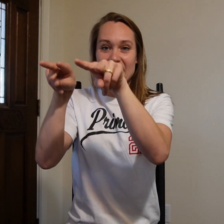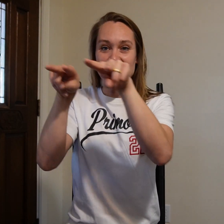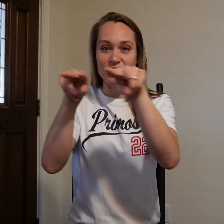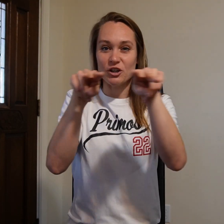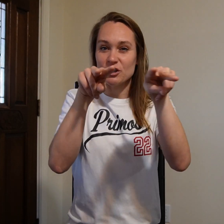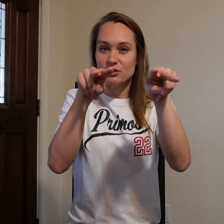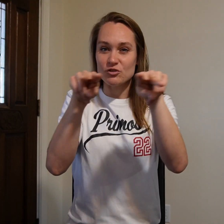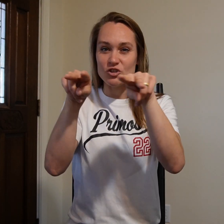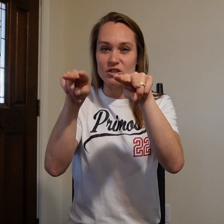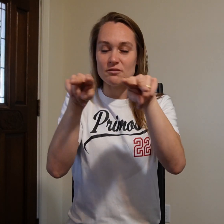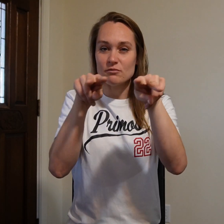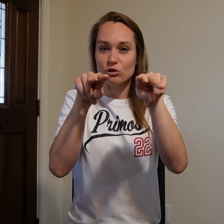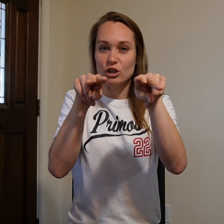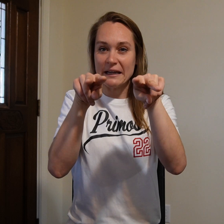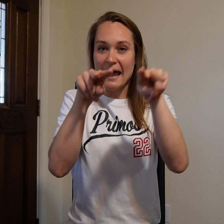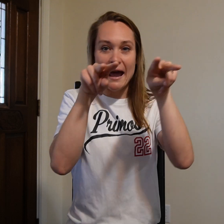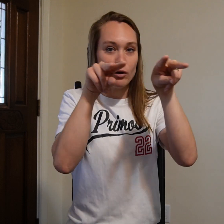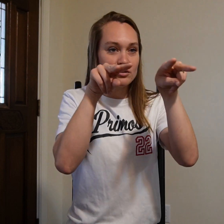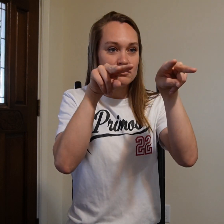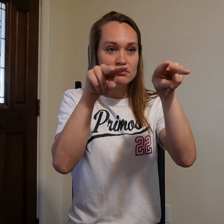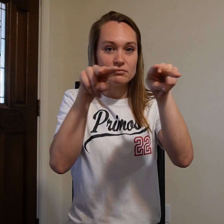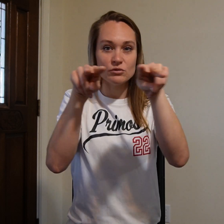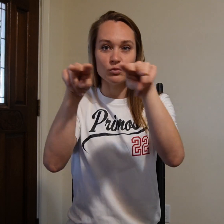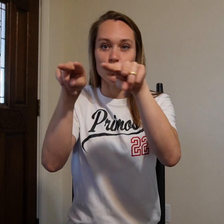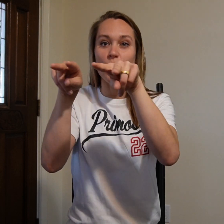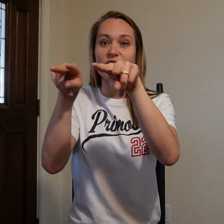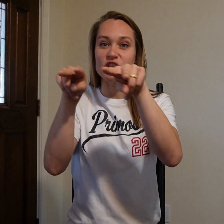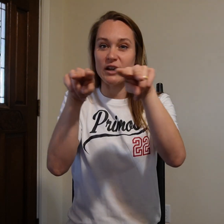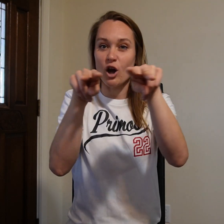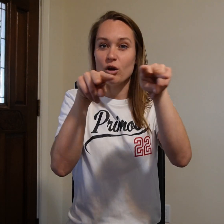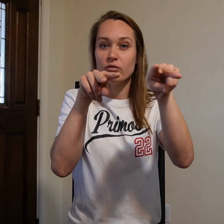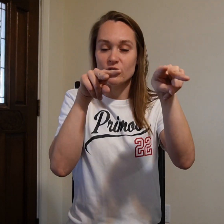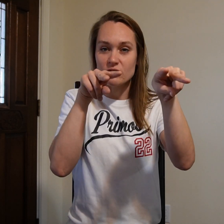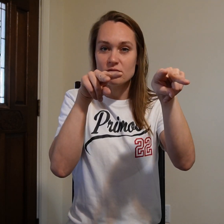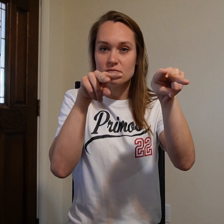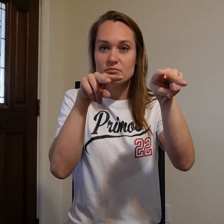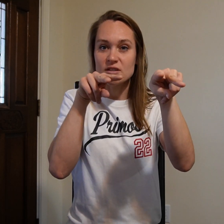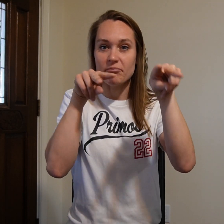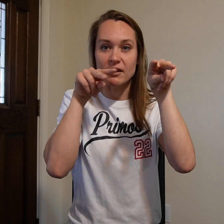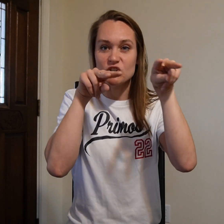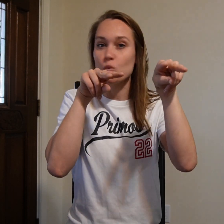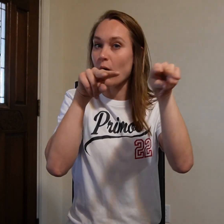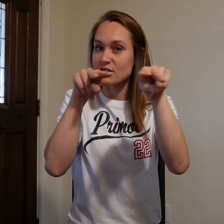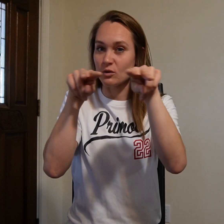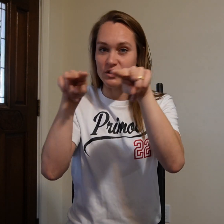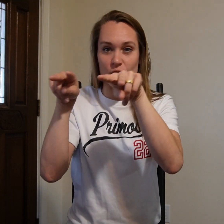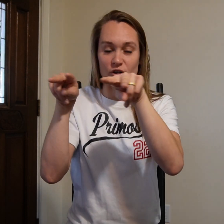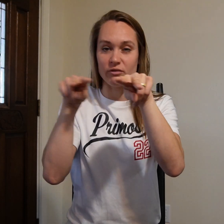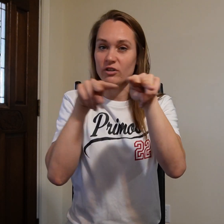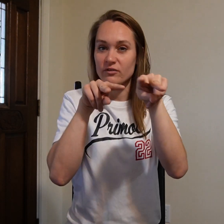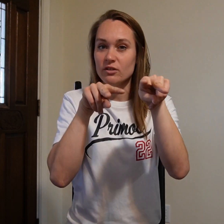And you're just looking out, watching over something, just watching what's going on in front of you.